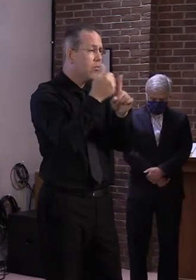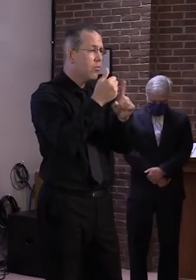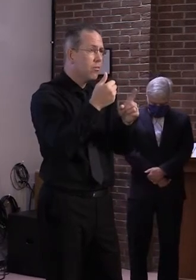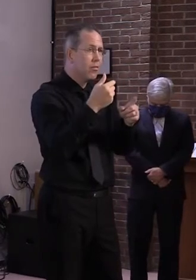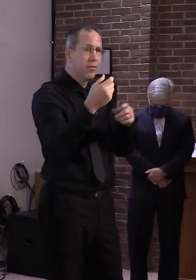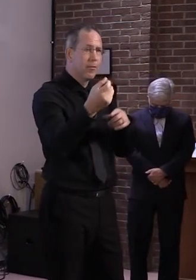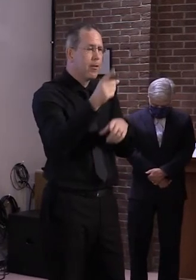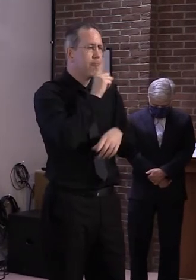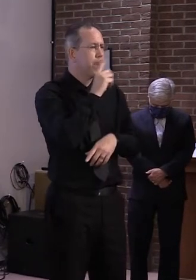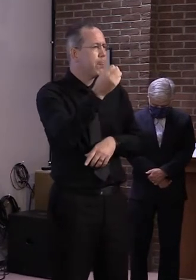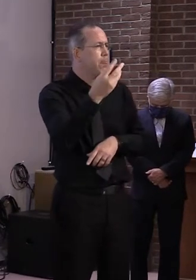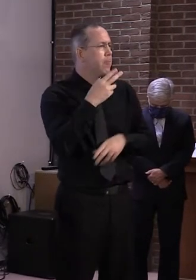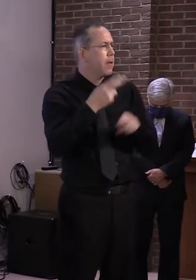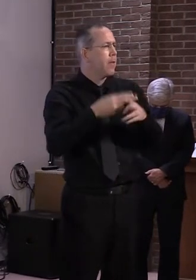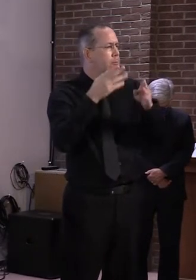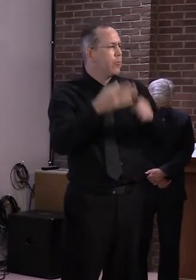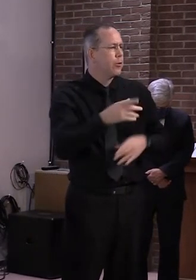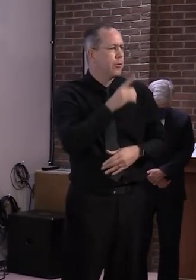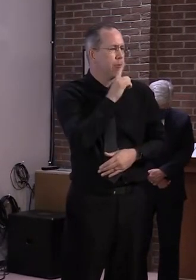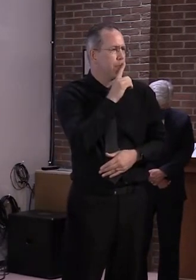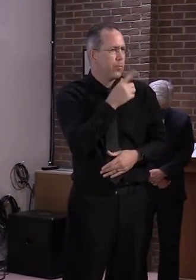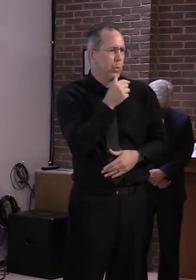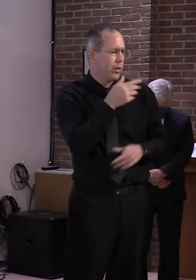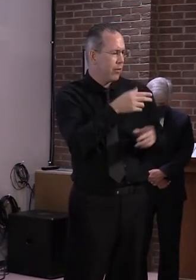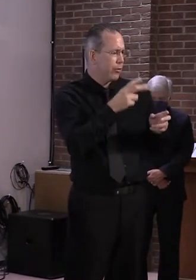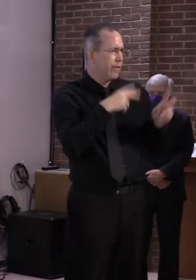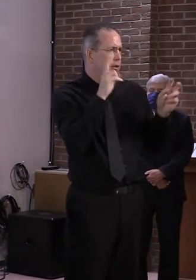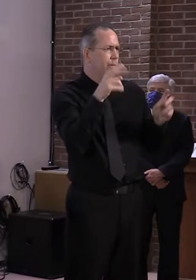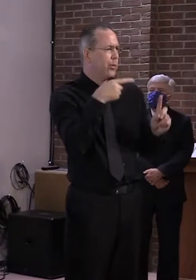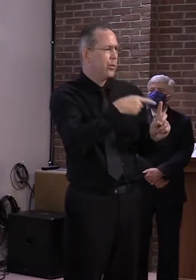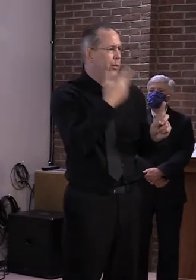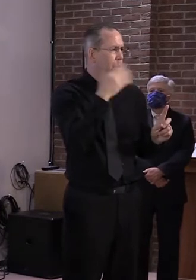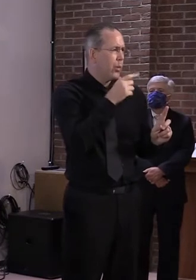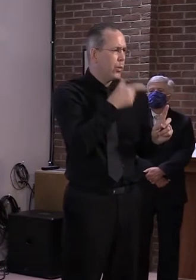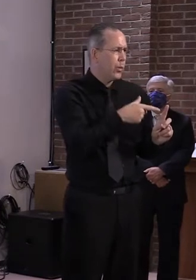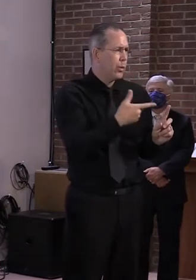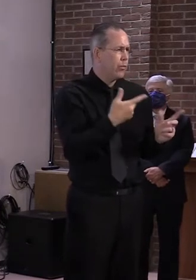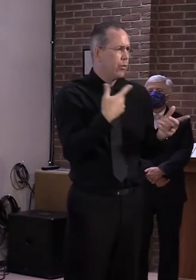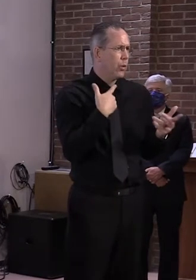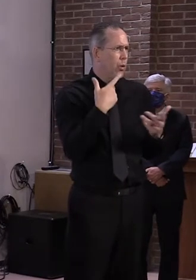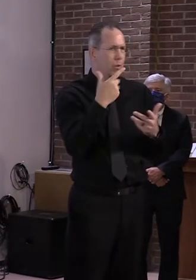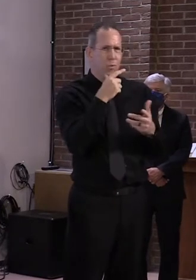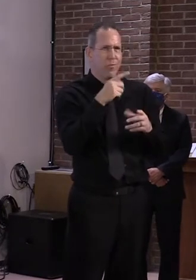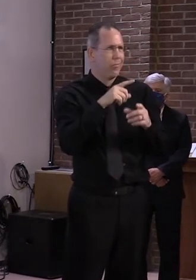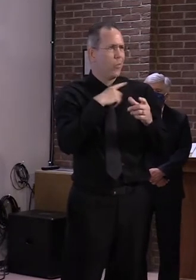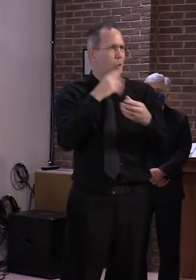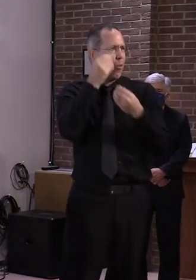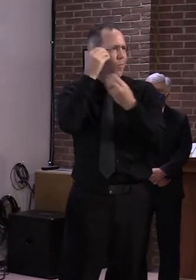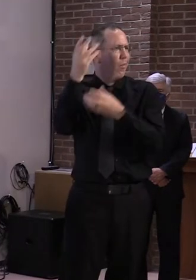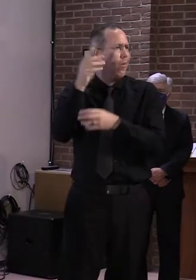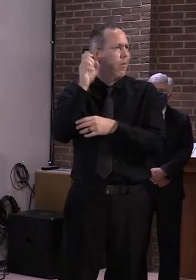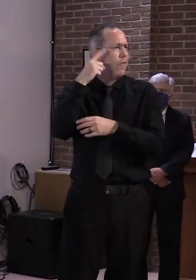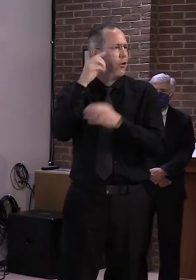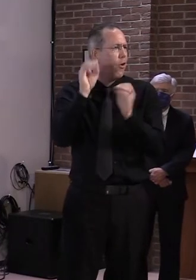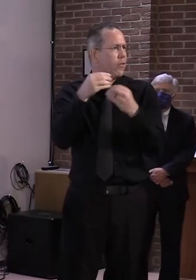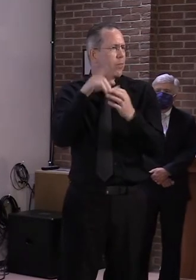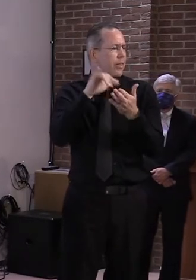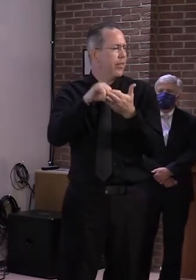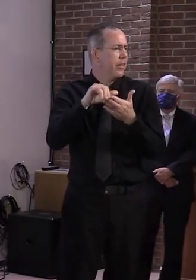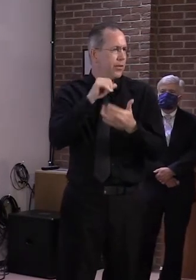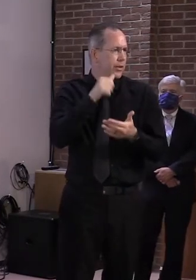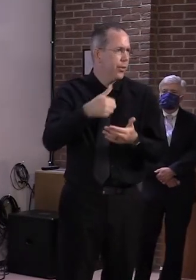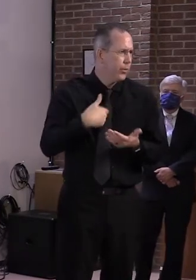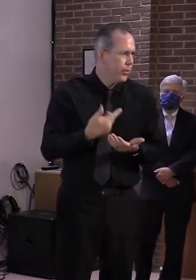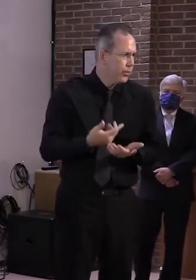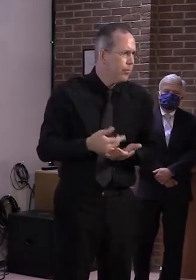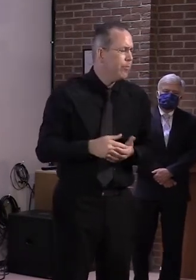if it's an issue that's not getting resolved, we'll make sure it gets handled. Okay, just wanted to make sure that it wasn't a larger systemic issue as well. Thank